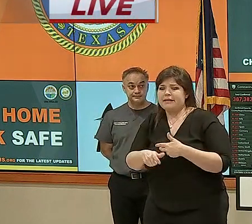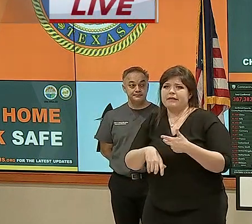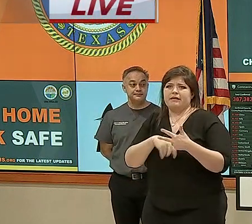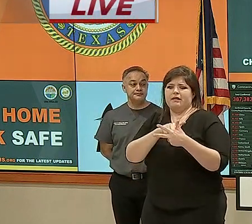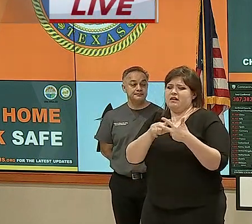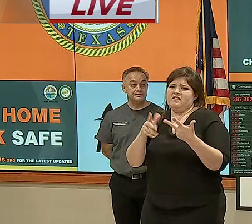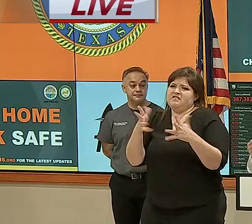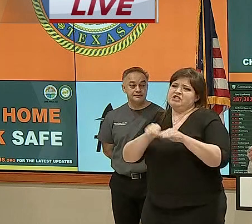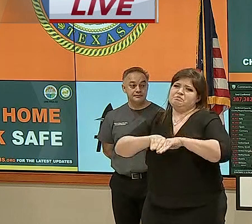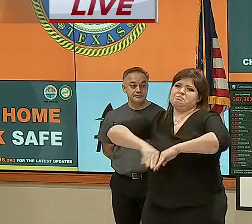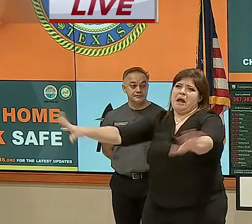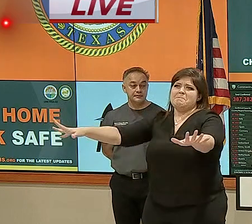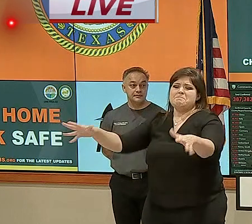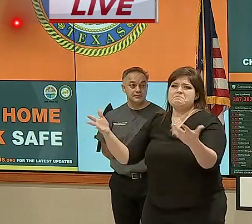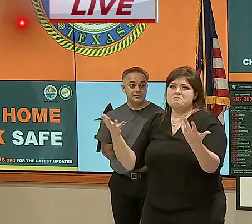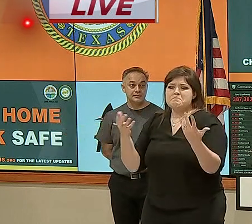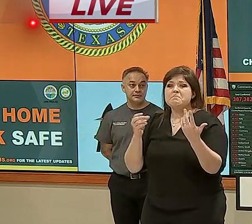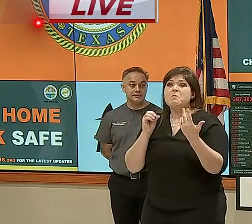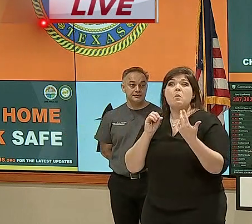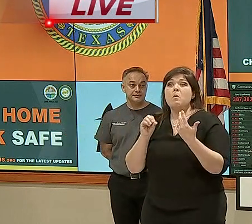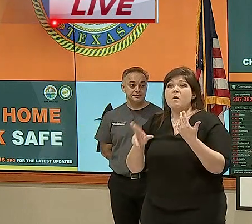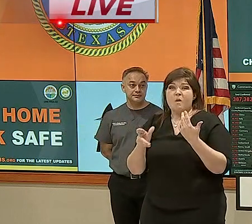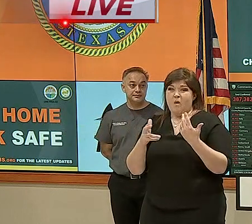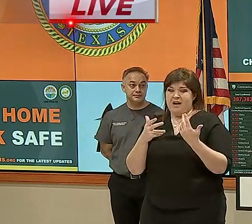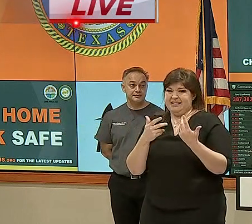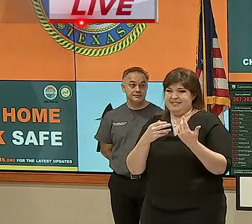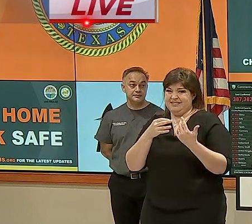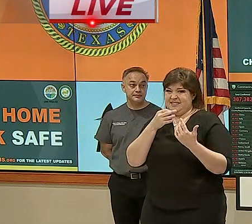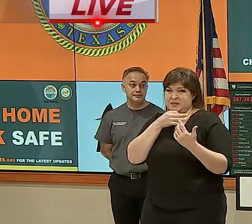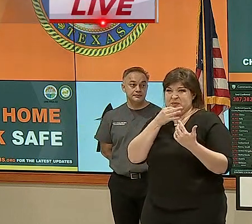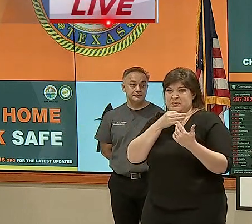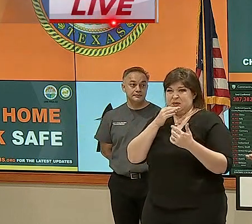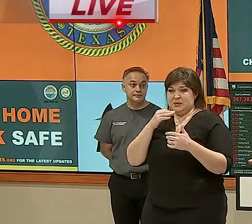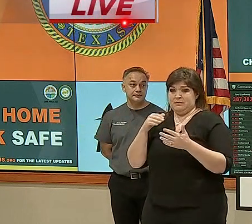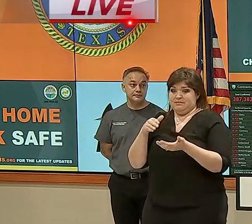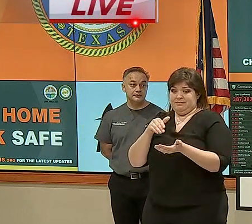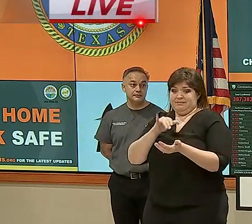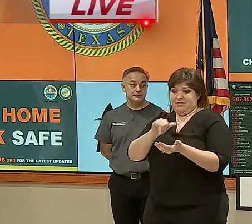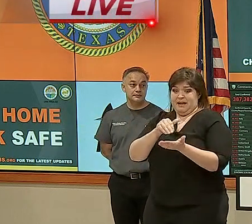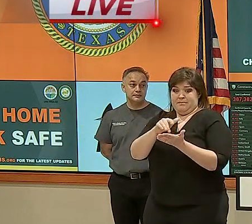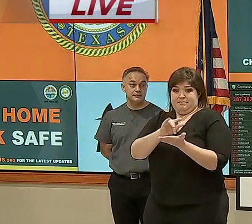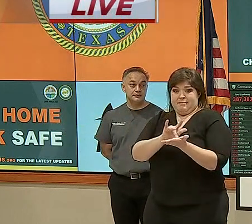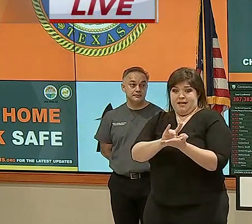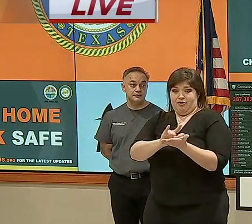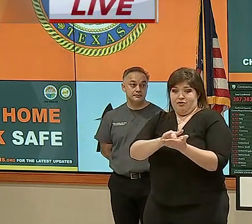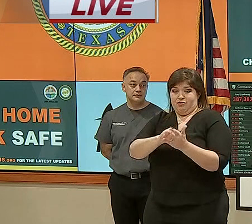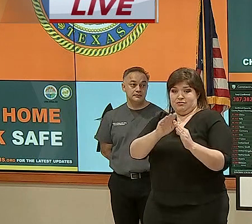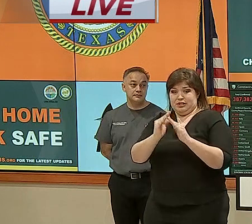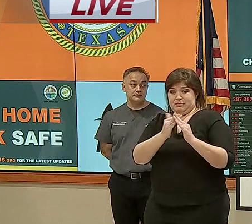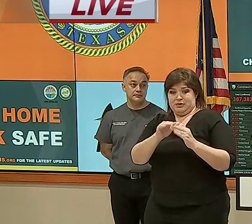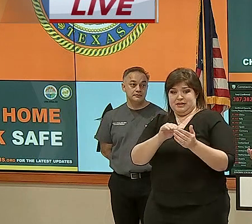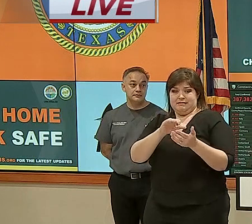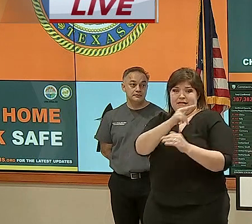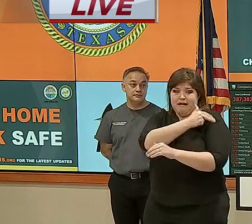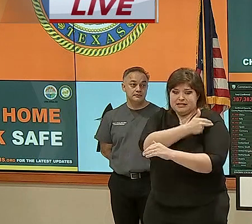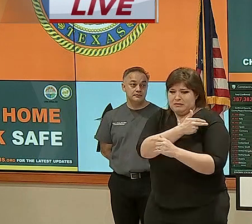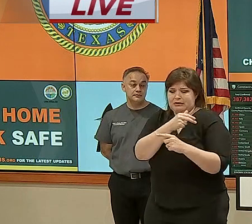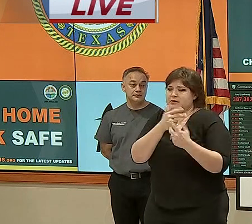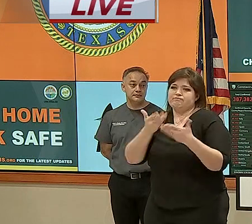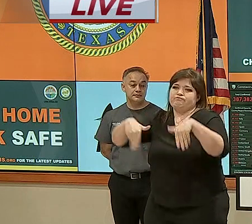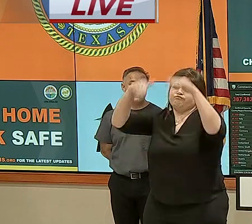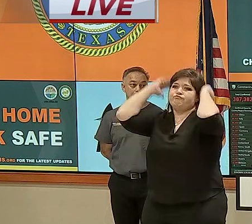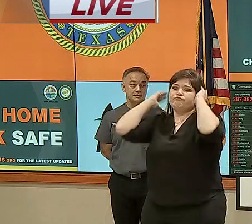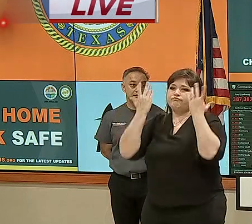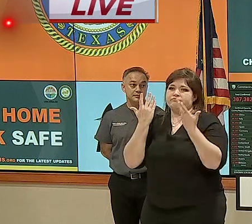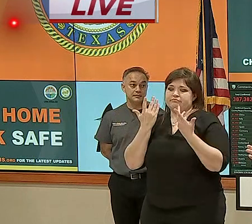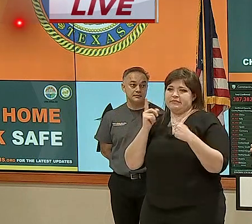past the ability or is approaching past the ability of the medical community to respond. And that's exactly what we are trying to avoid in the city